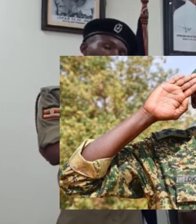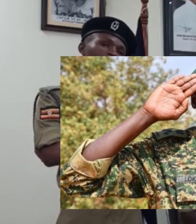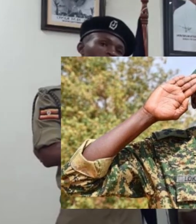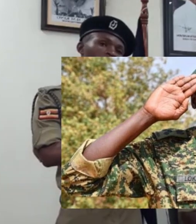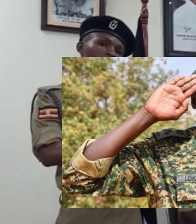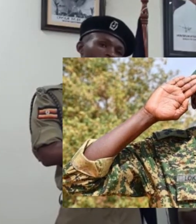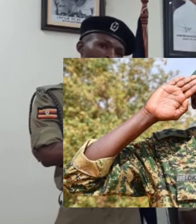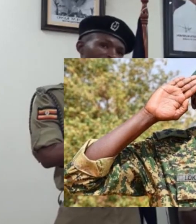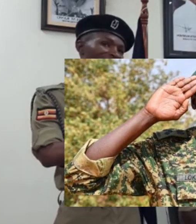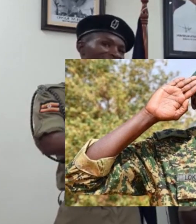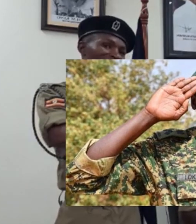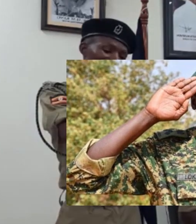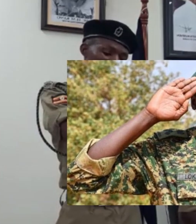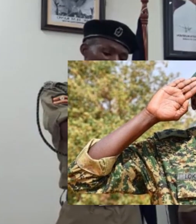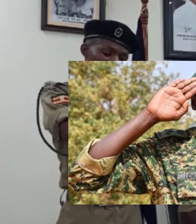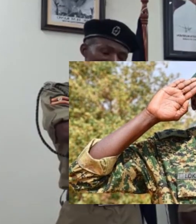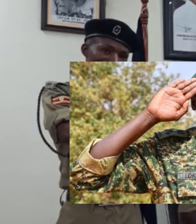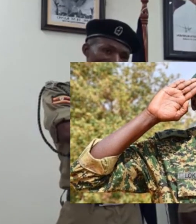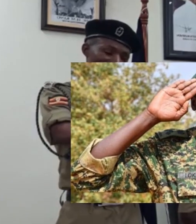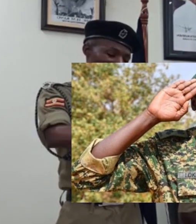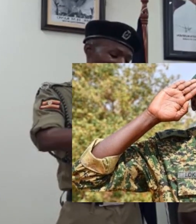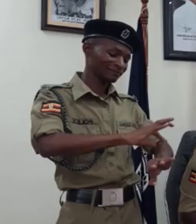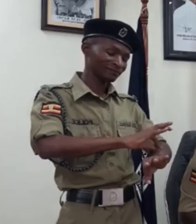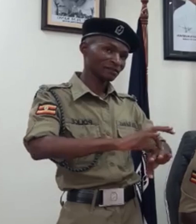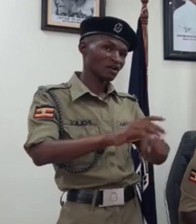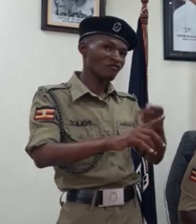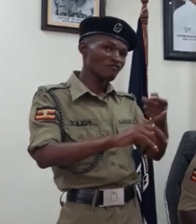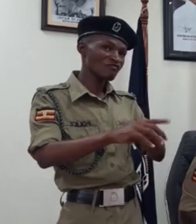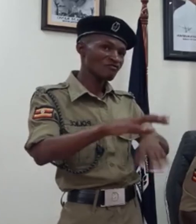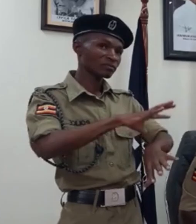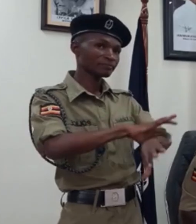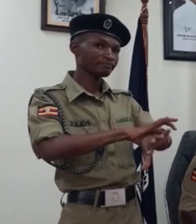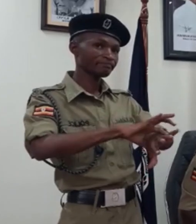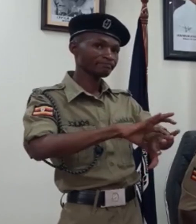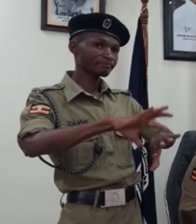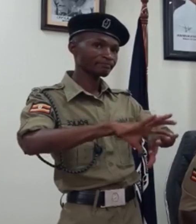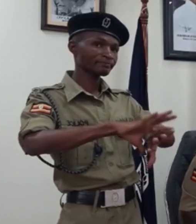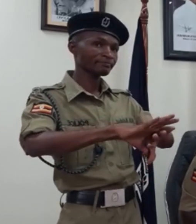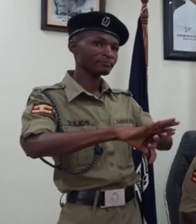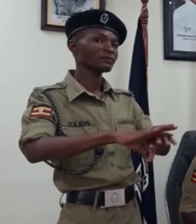ekitundutundu ky'omusaayi ekyali kyekutte oba blood clot